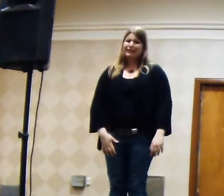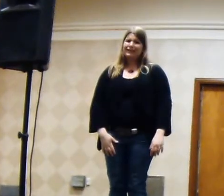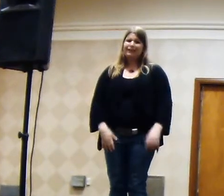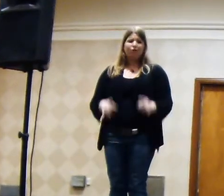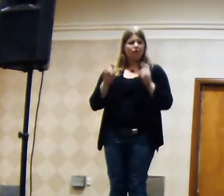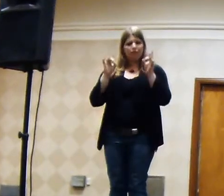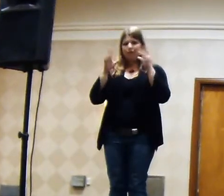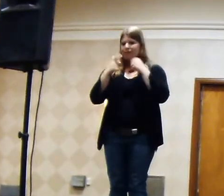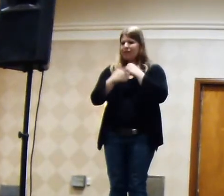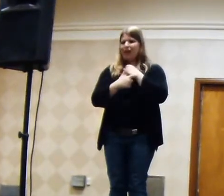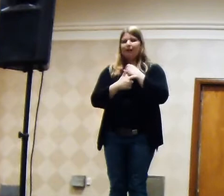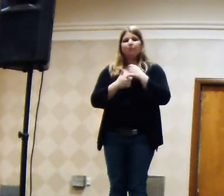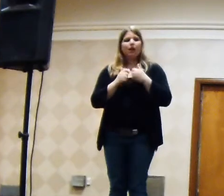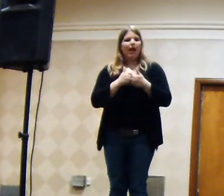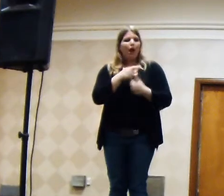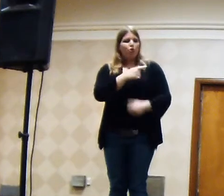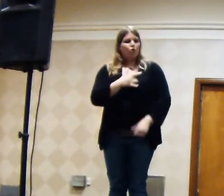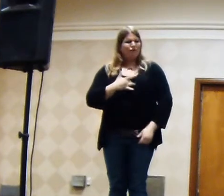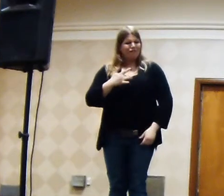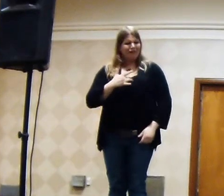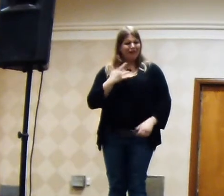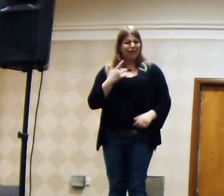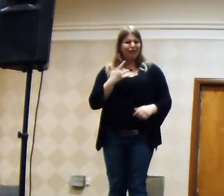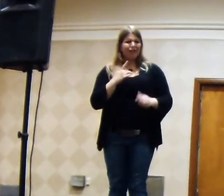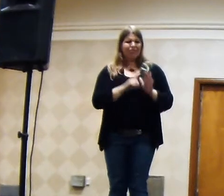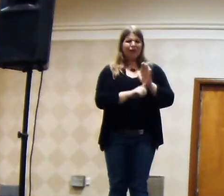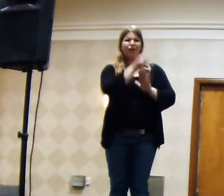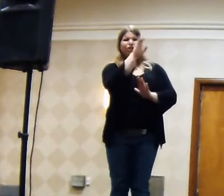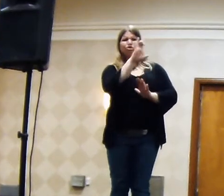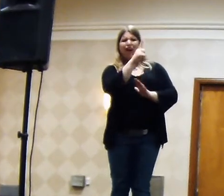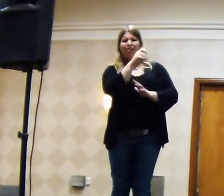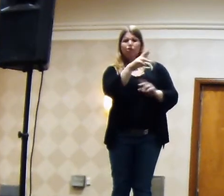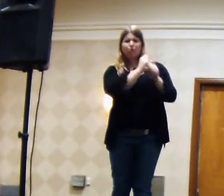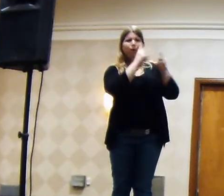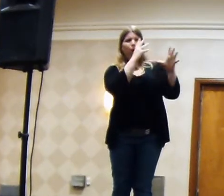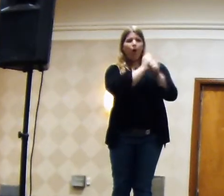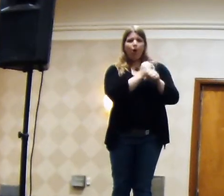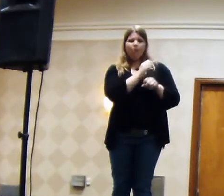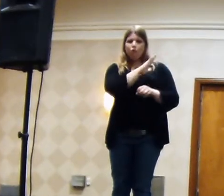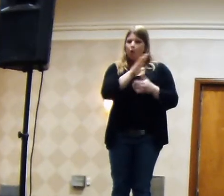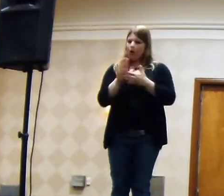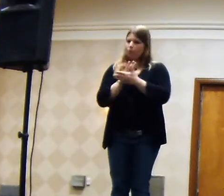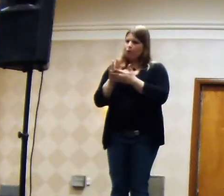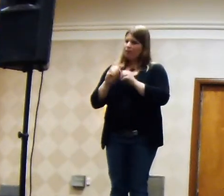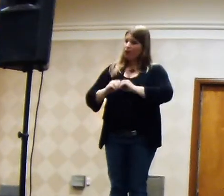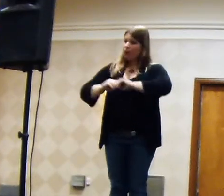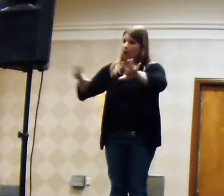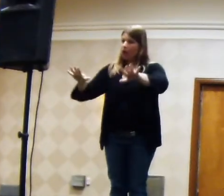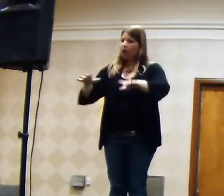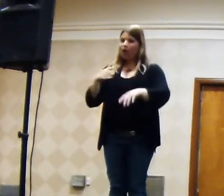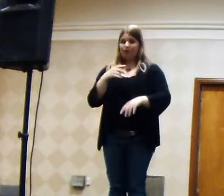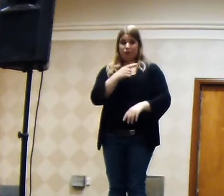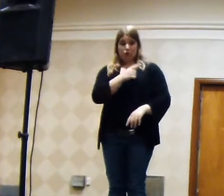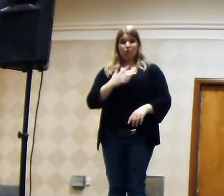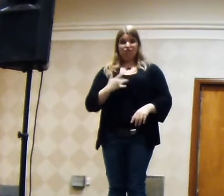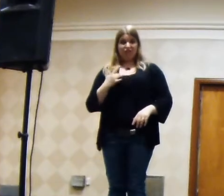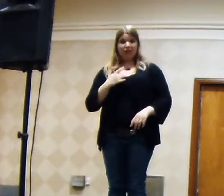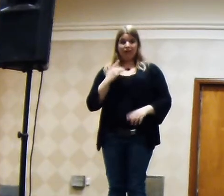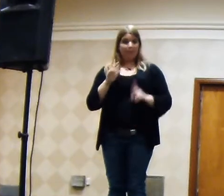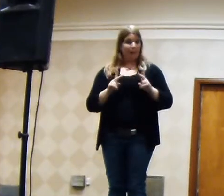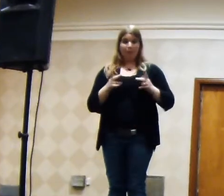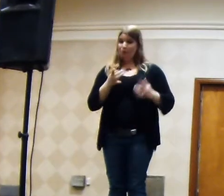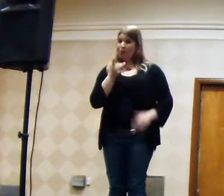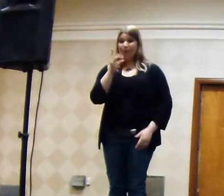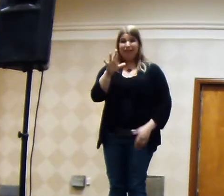what was that thought process for you? I mean, did you kind of go in knowing that this isn't going to perform well because people are